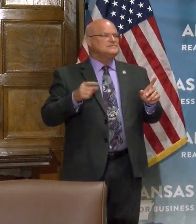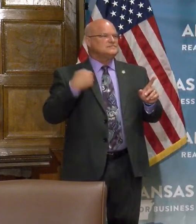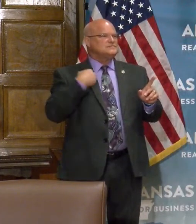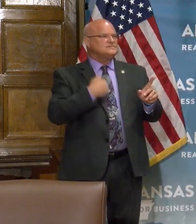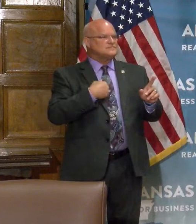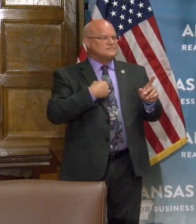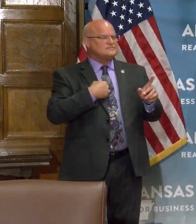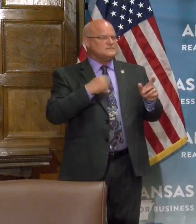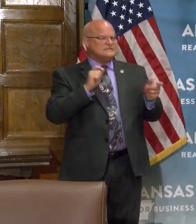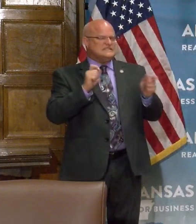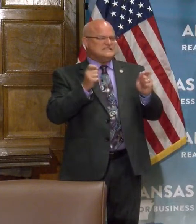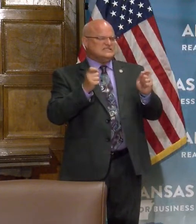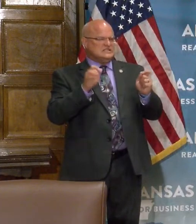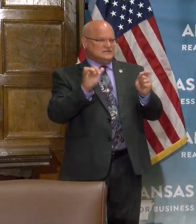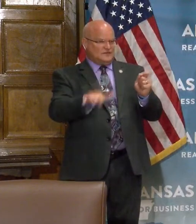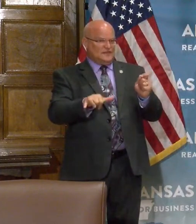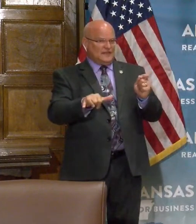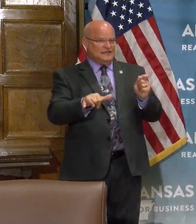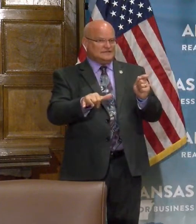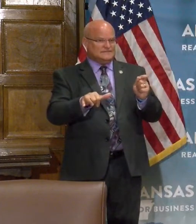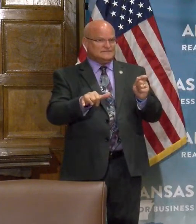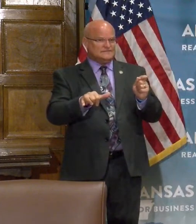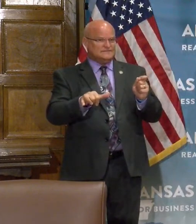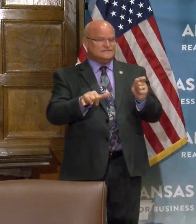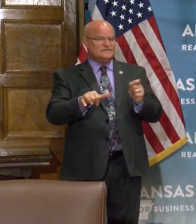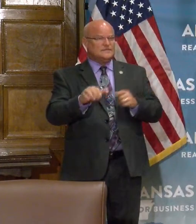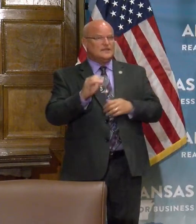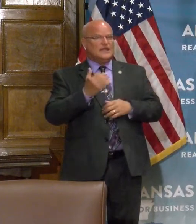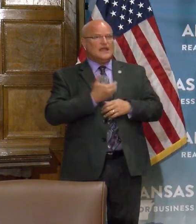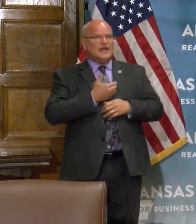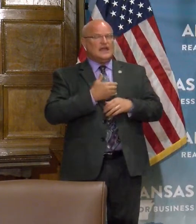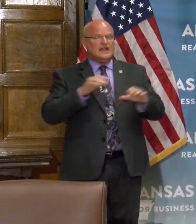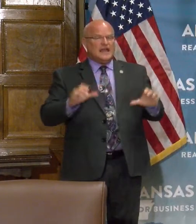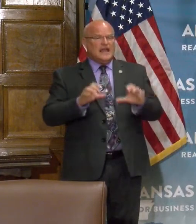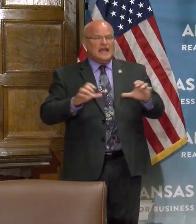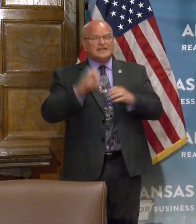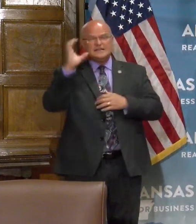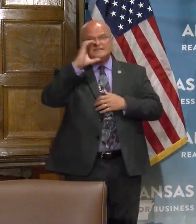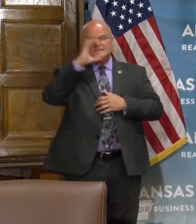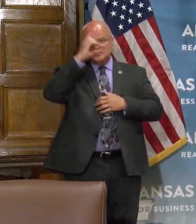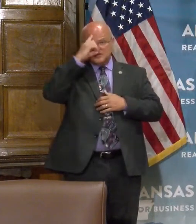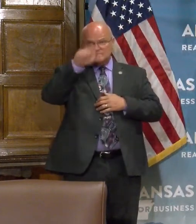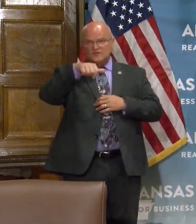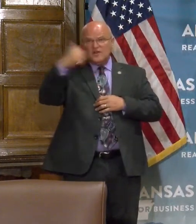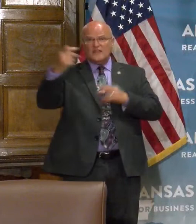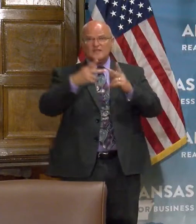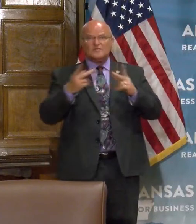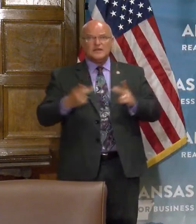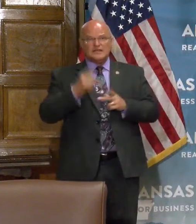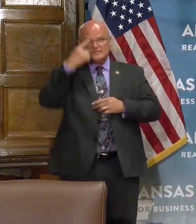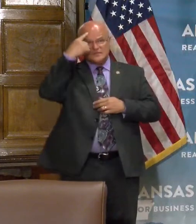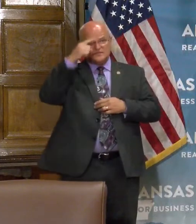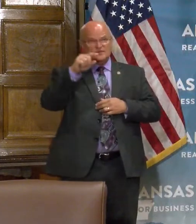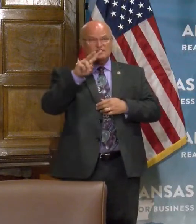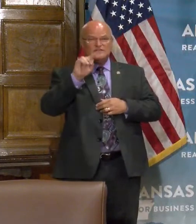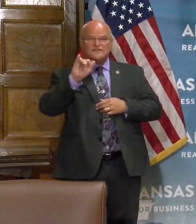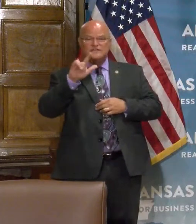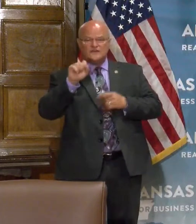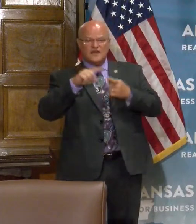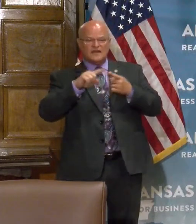we're having to adjust to that, are actively looking for other sources for the vials and the